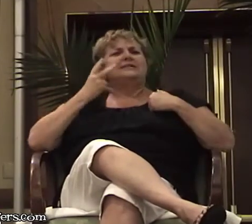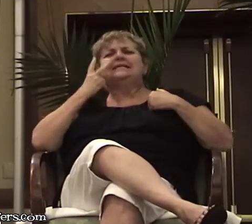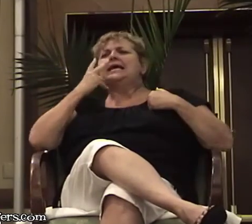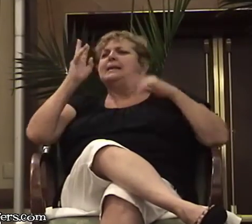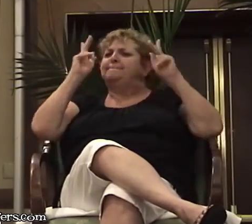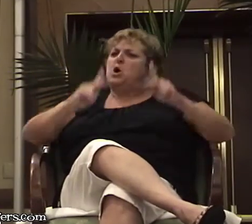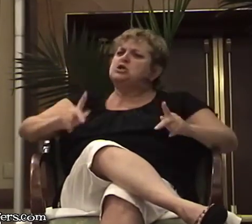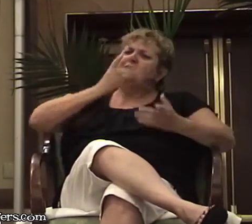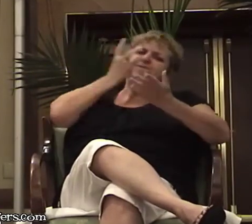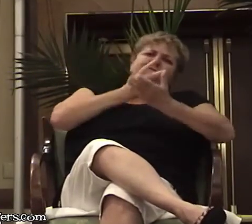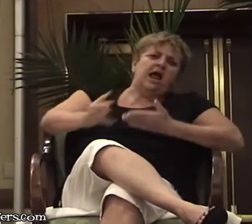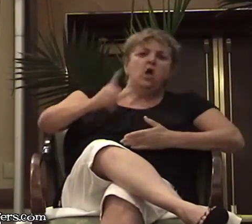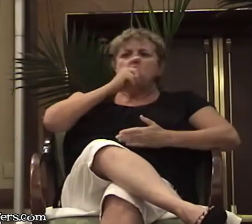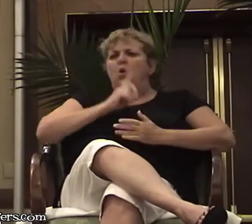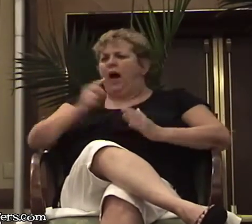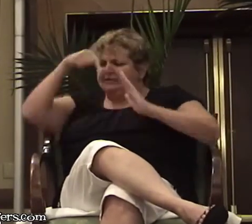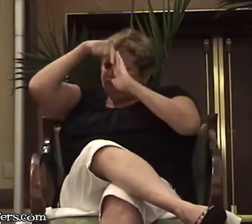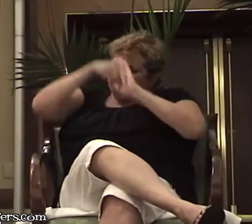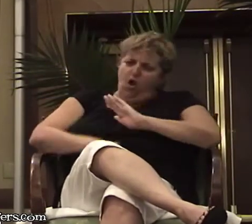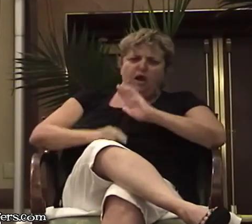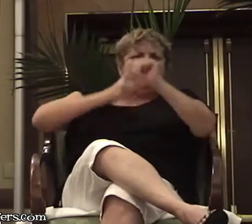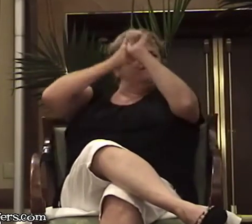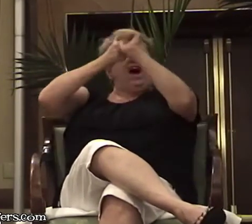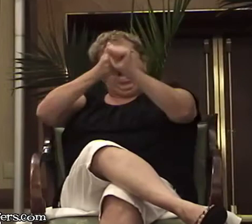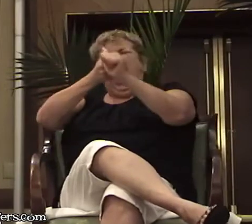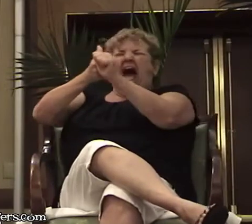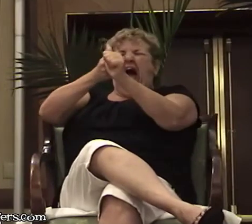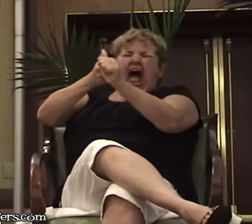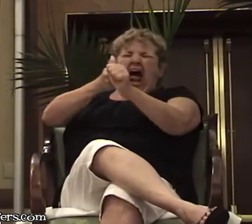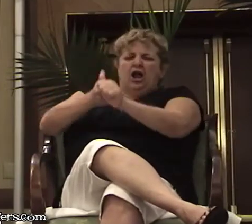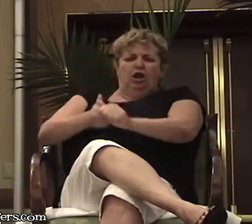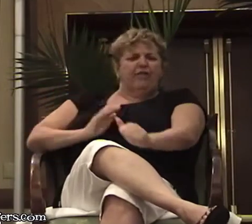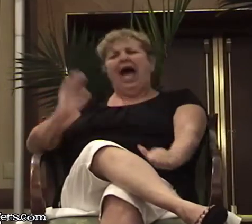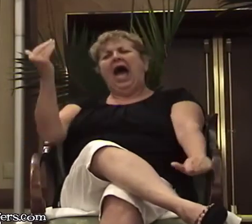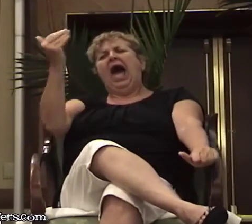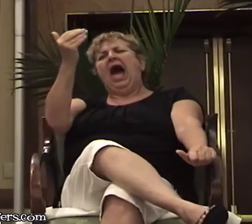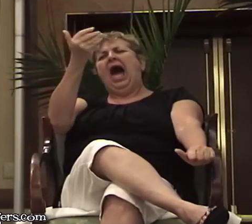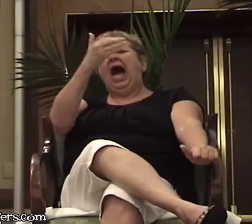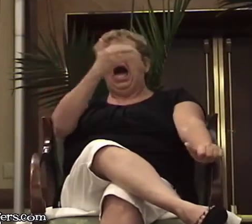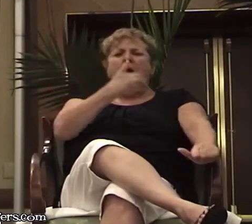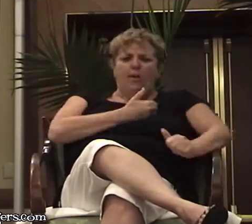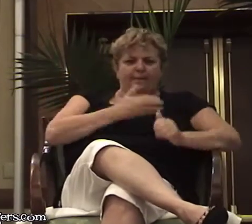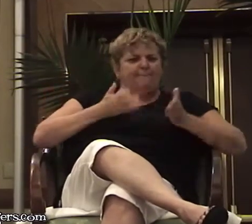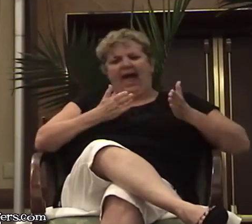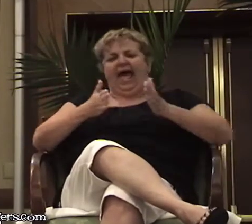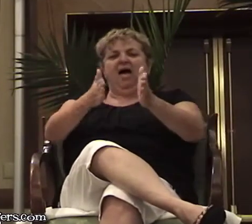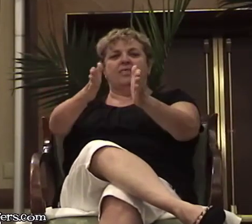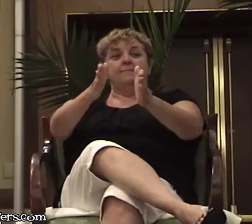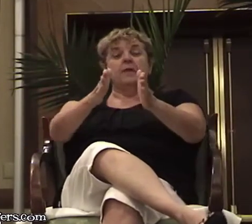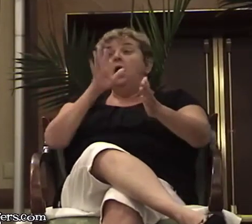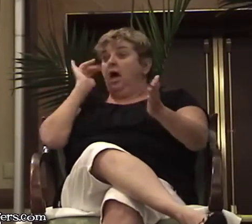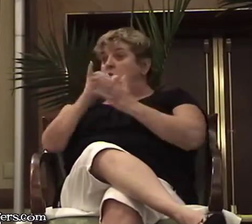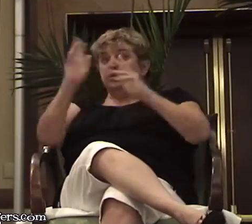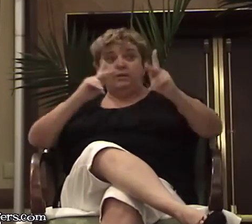fail who has thoroughly followed our plan. I said, those who do not recover, those who